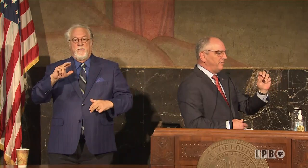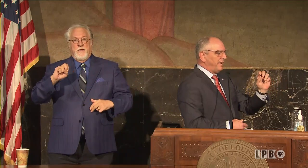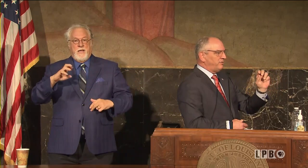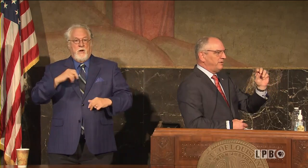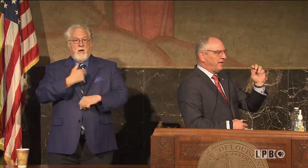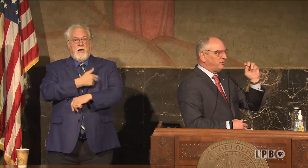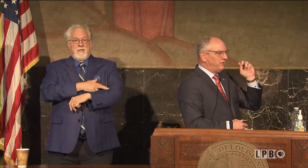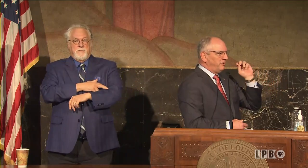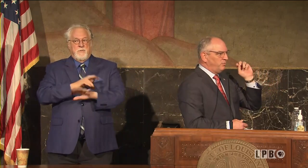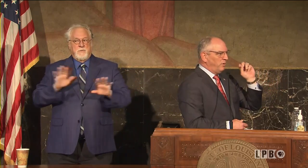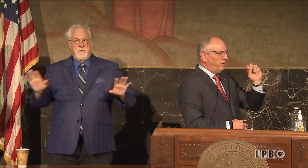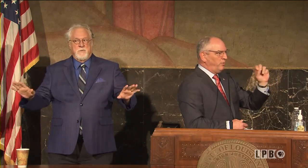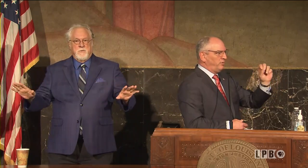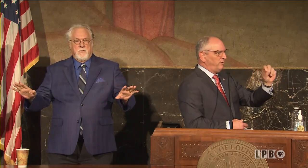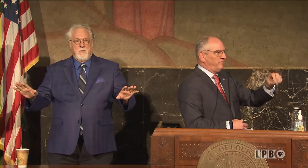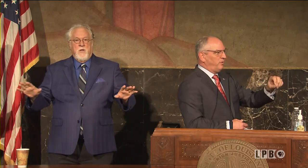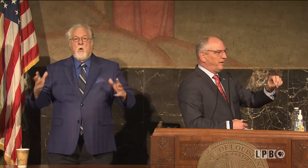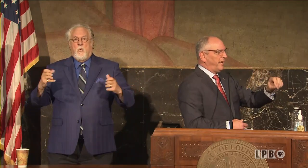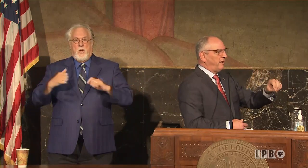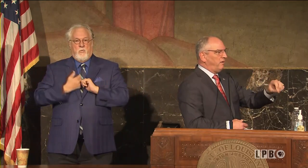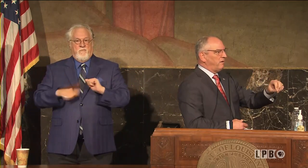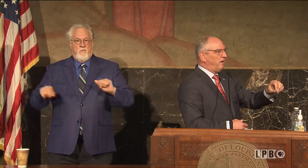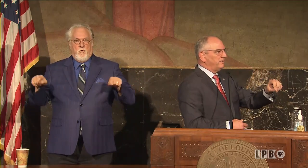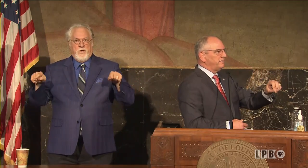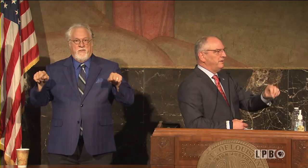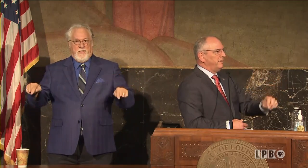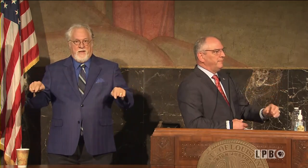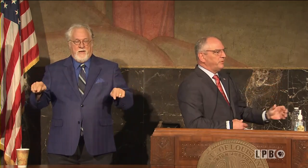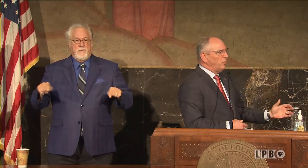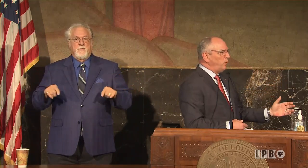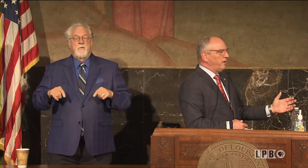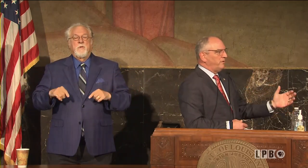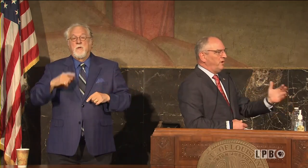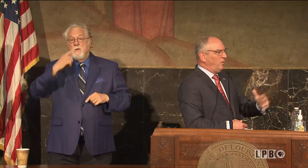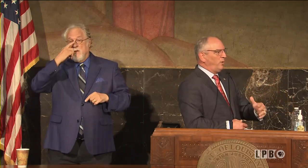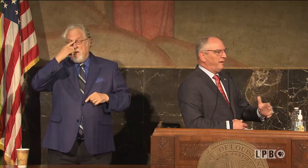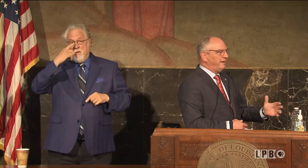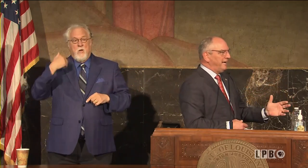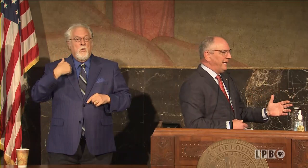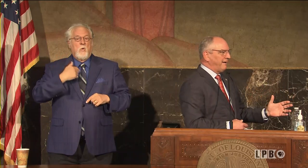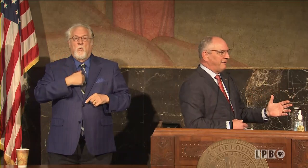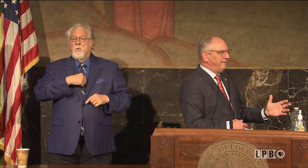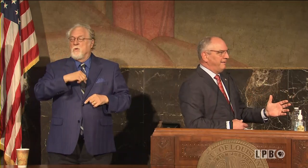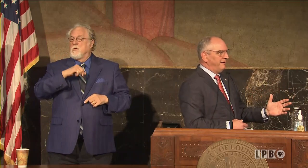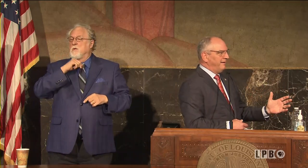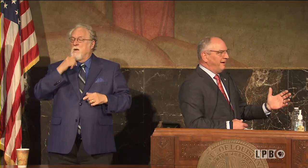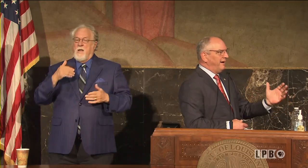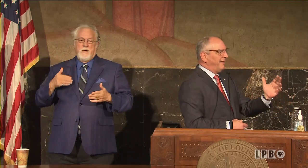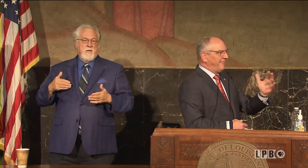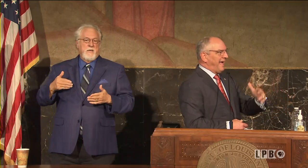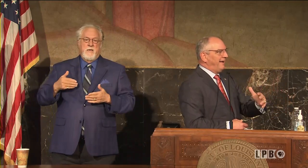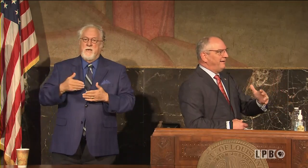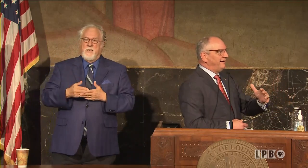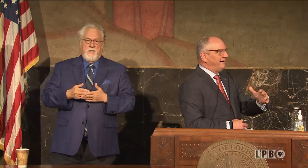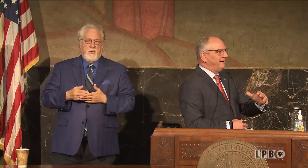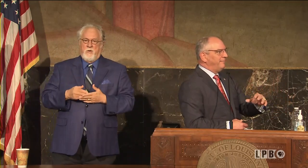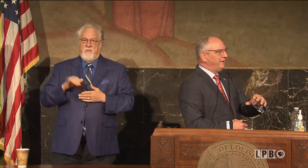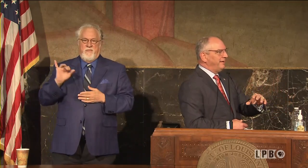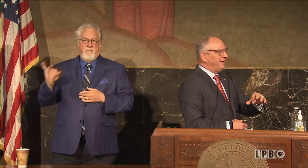And so that's what we want to avoid at all costs. We're nowhere near